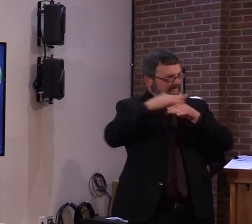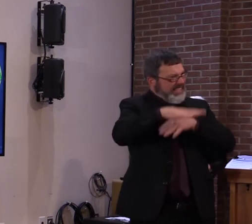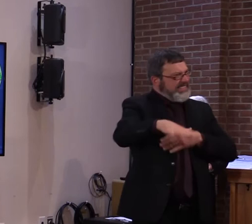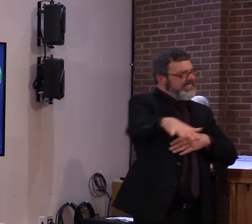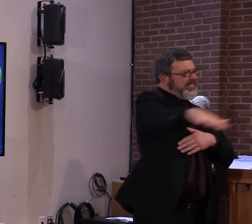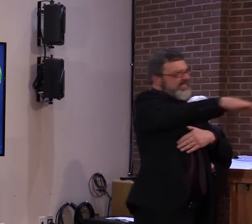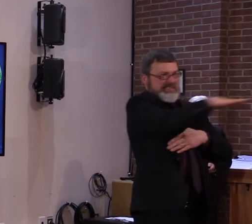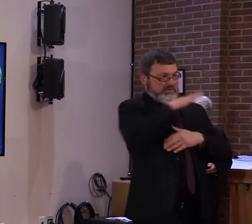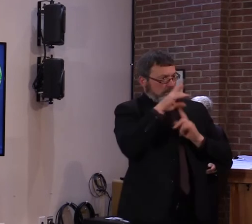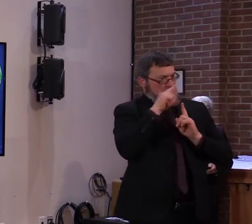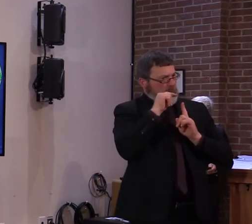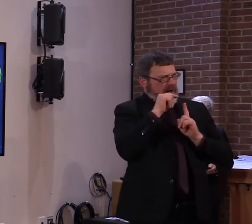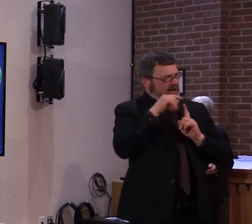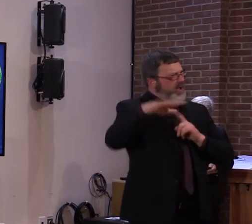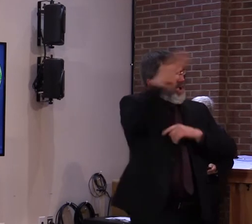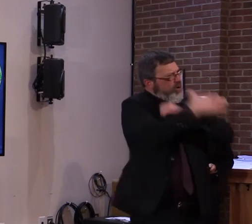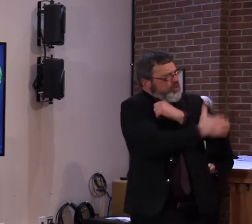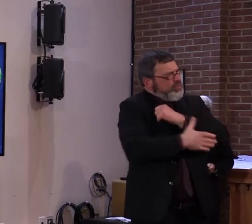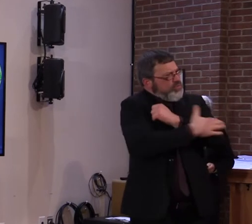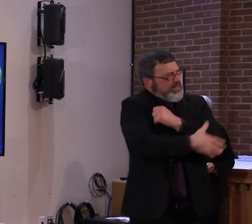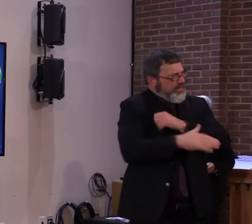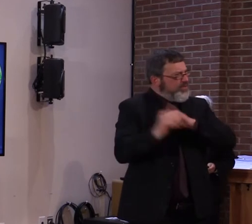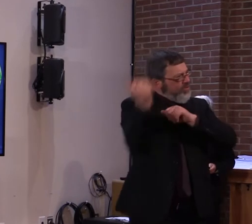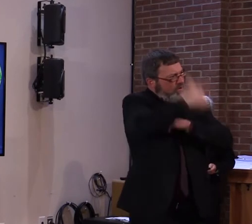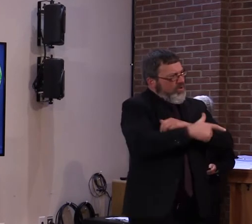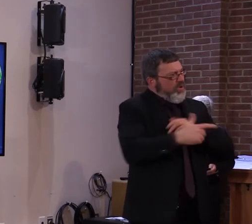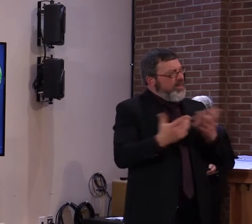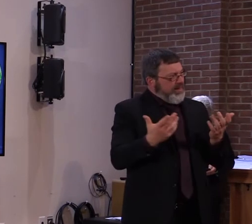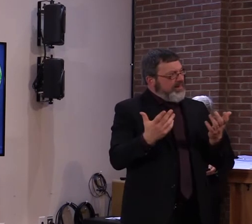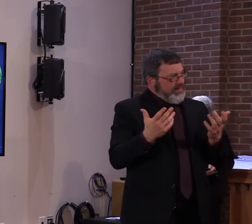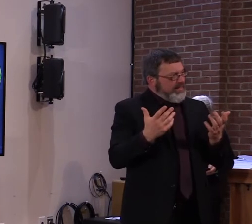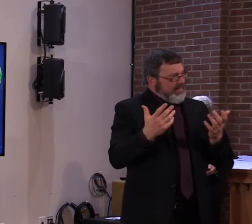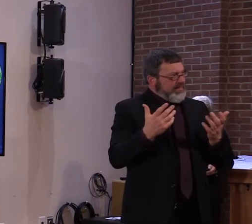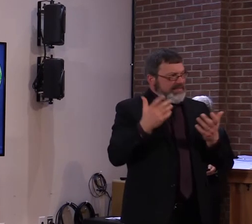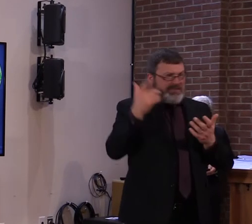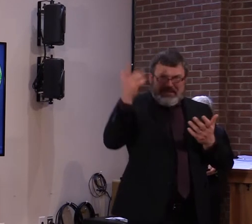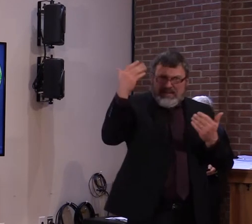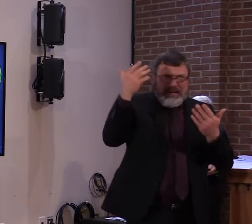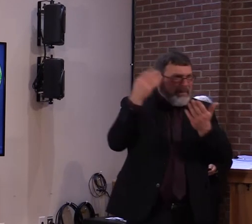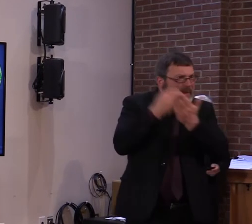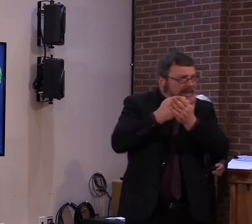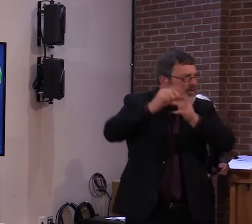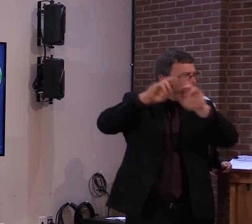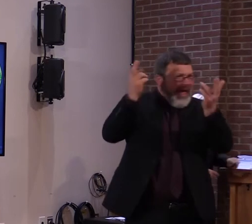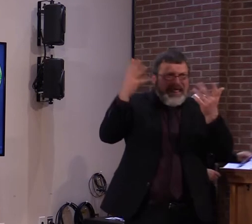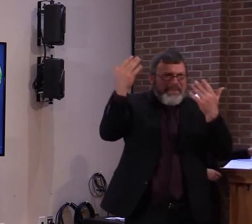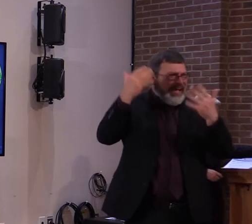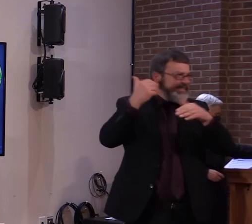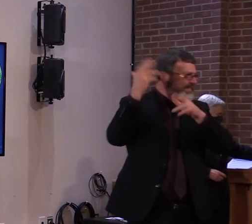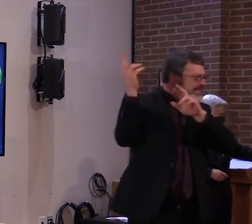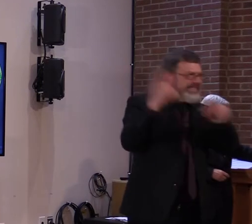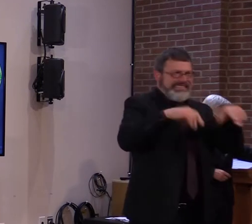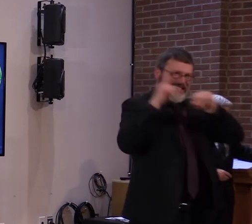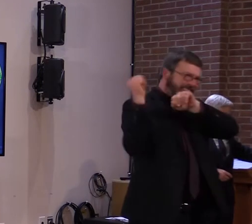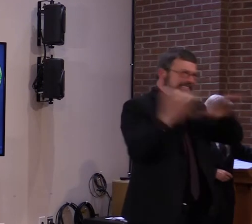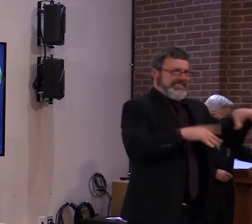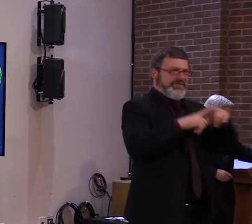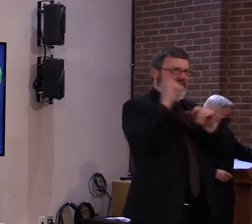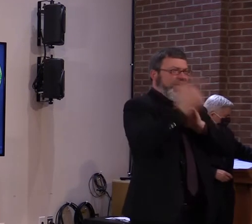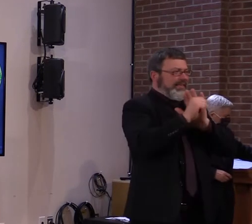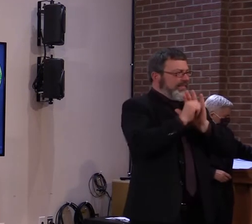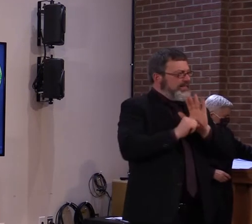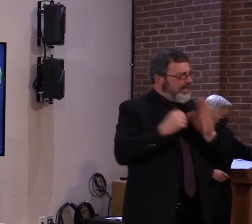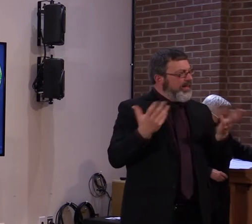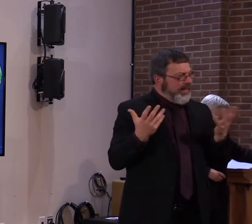have the capacity, we don't have the resources to pay unemployment without their changing the guidelines